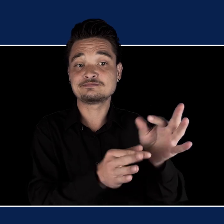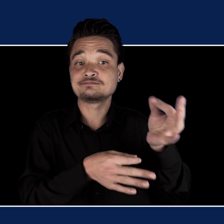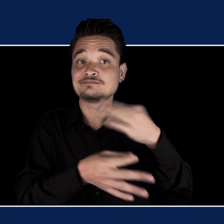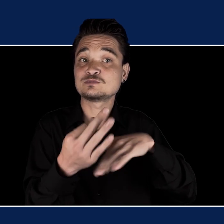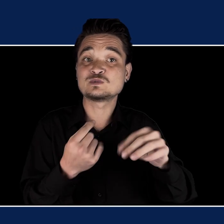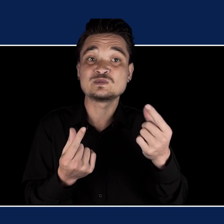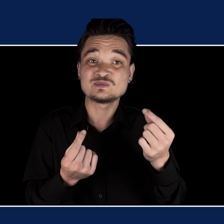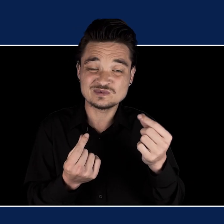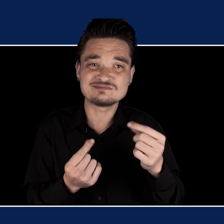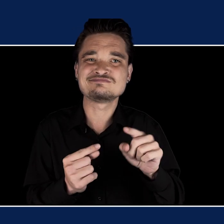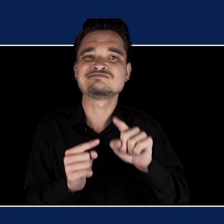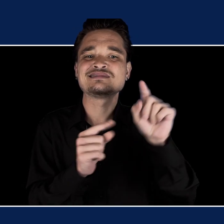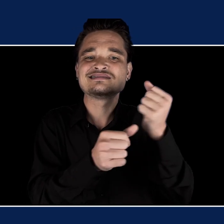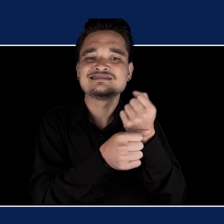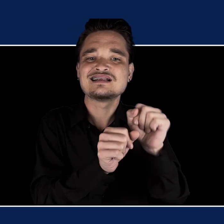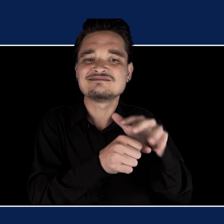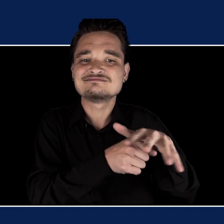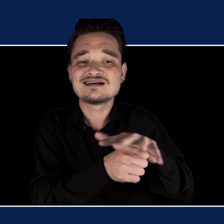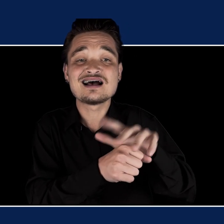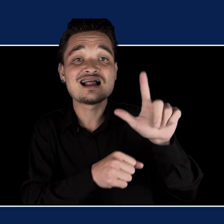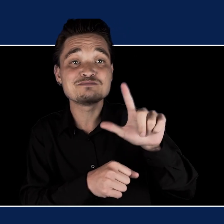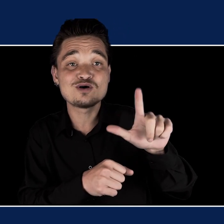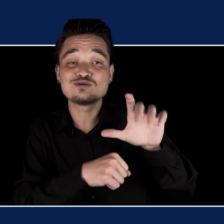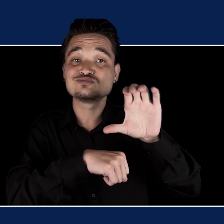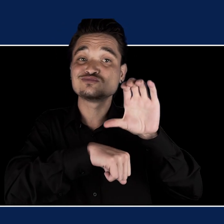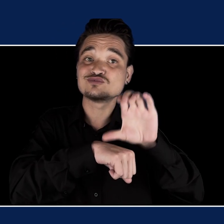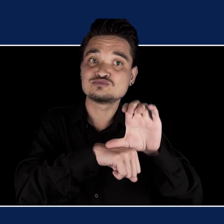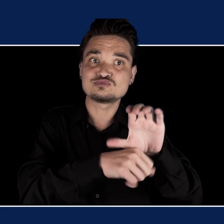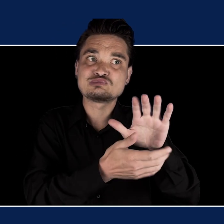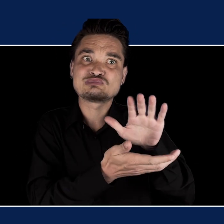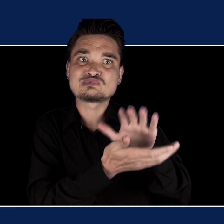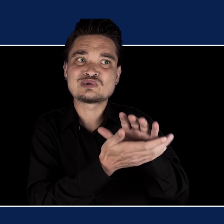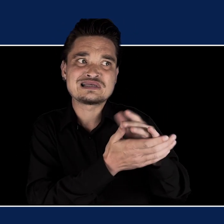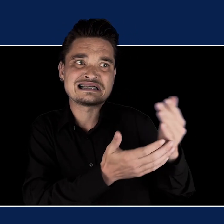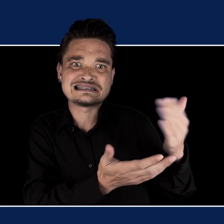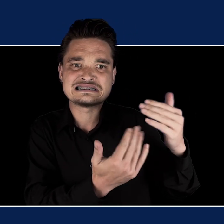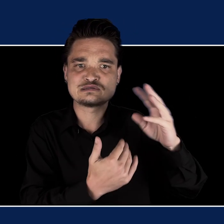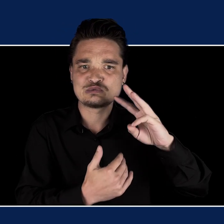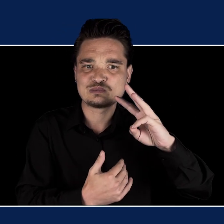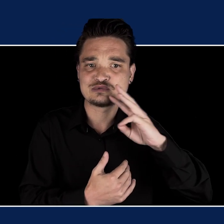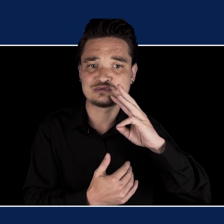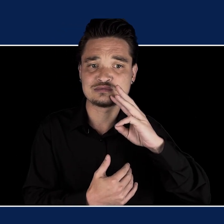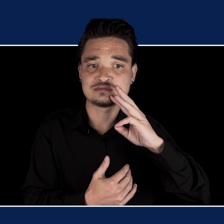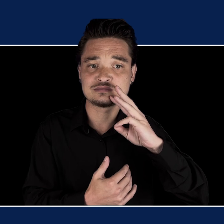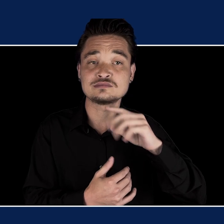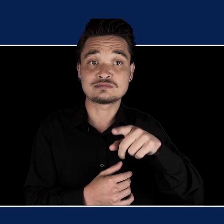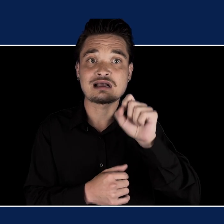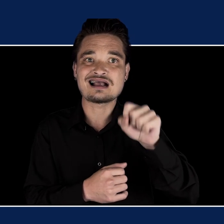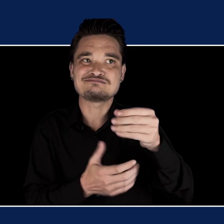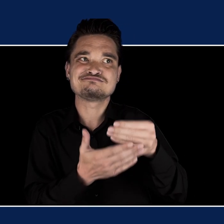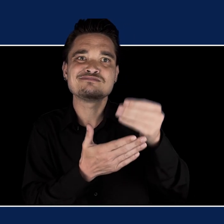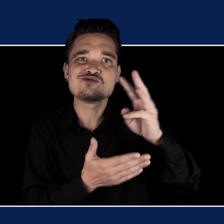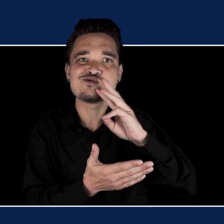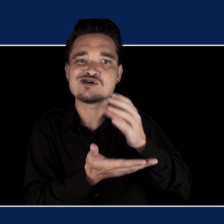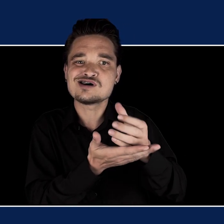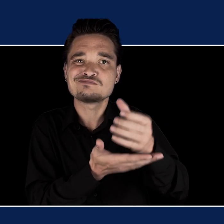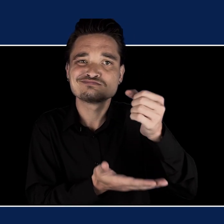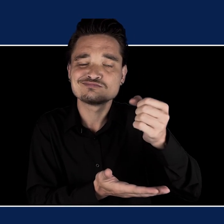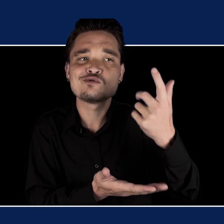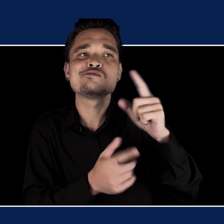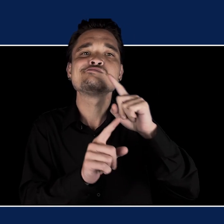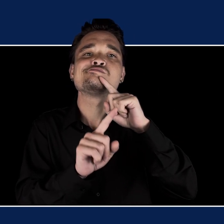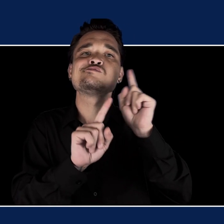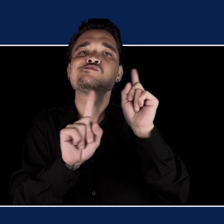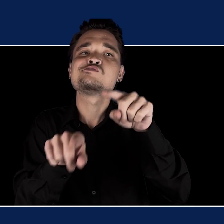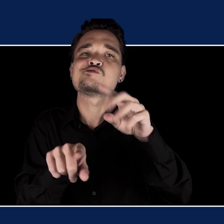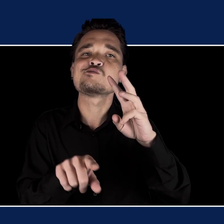water from a safe place like a library, church, or school. You can also buy bottled water, or buy water from a